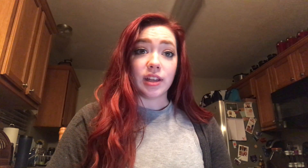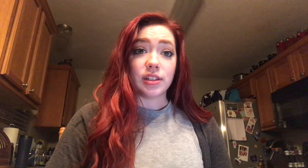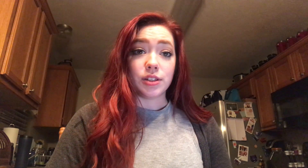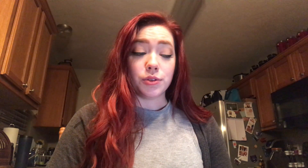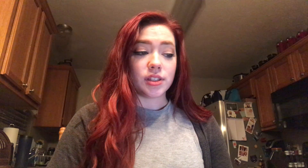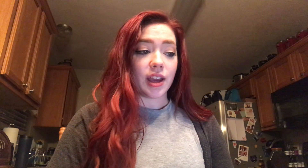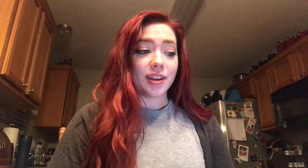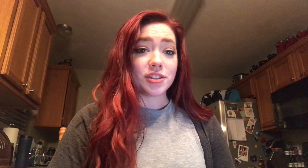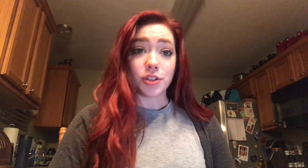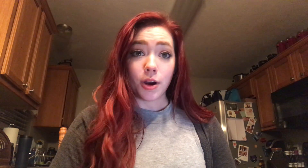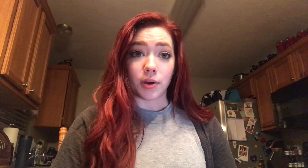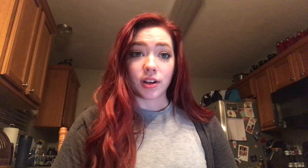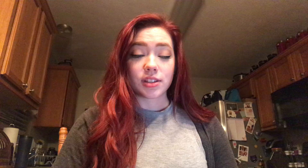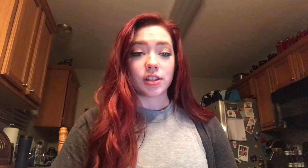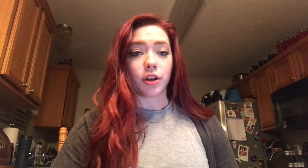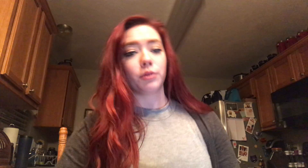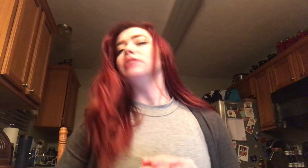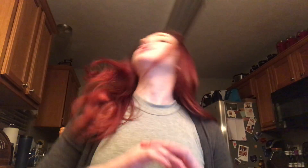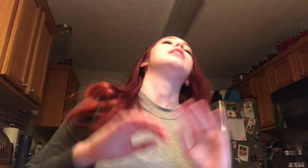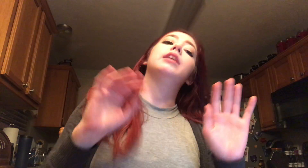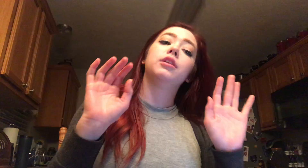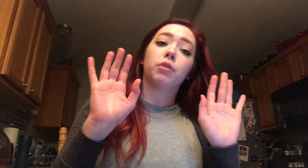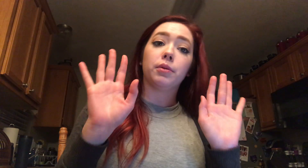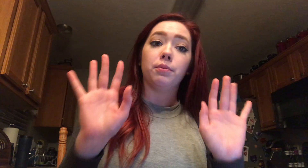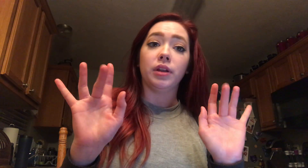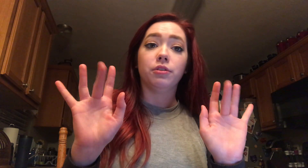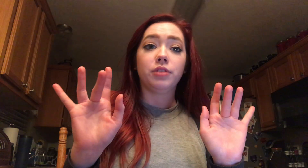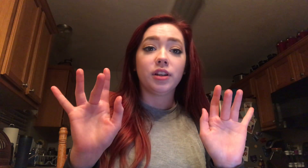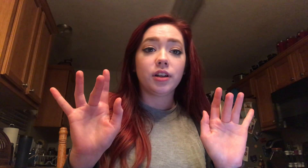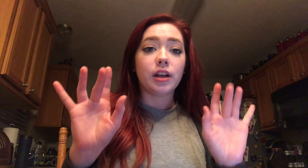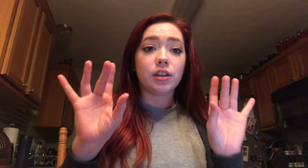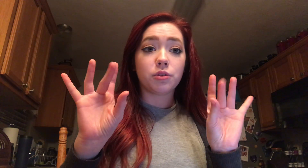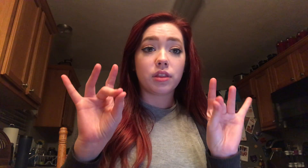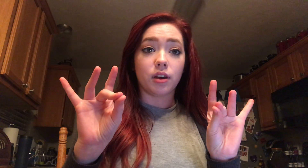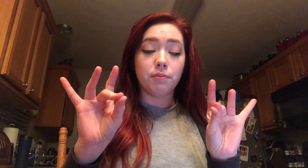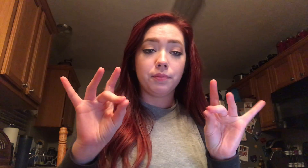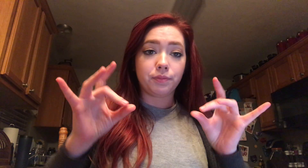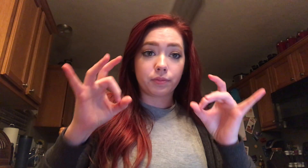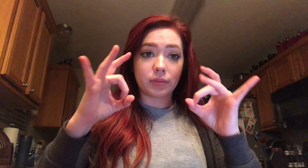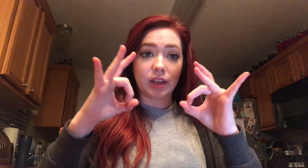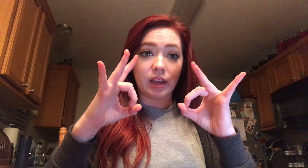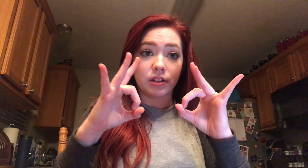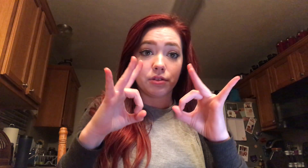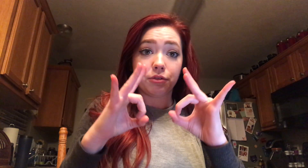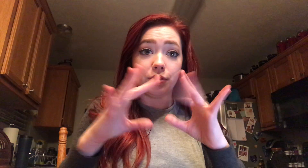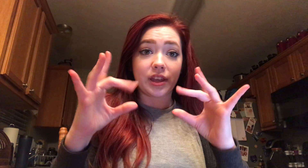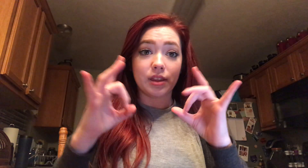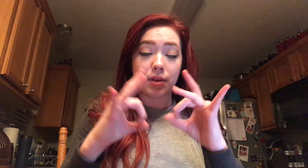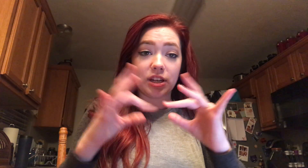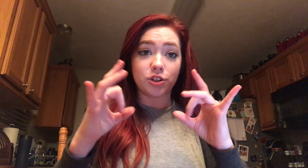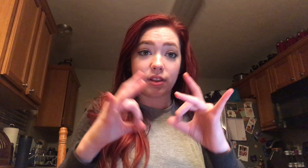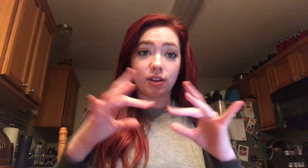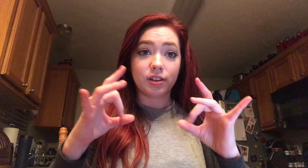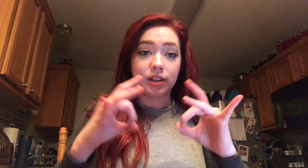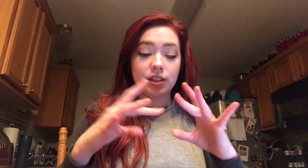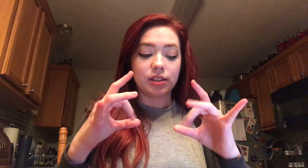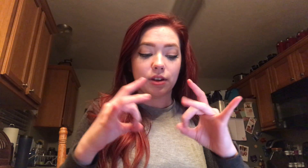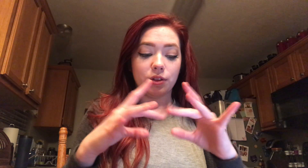Then to say Starbucks, you're going to take your middle finger and your thumb and flick them at each other. So this